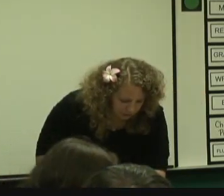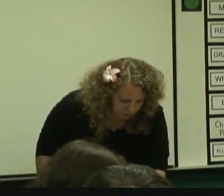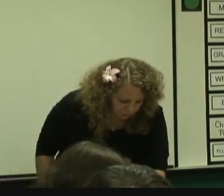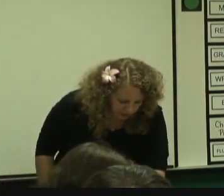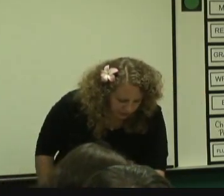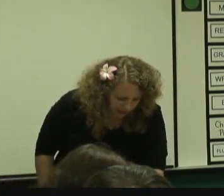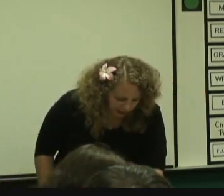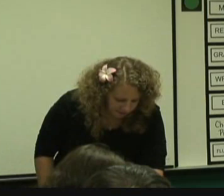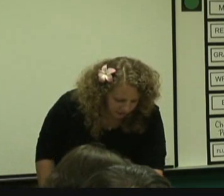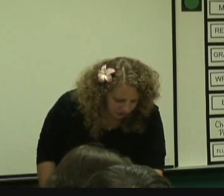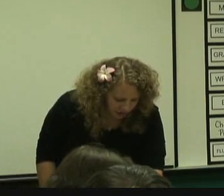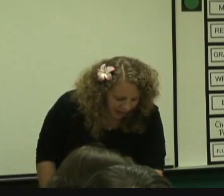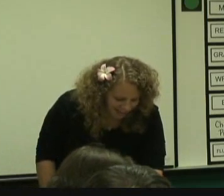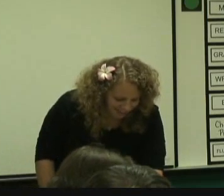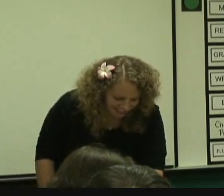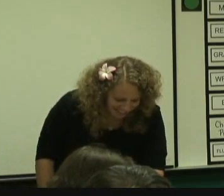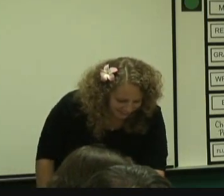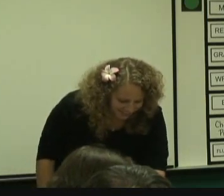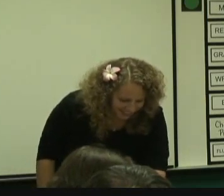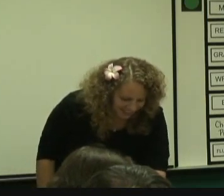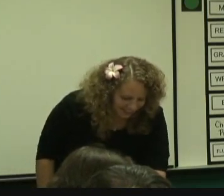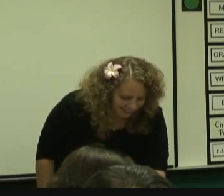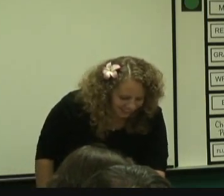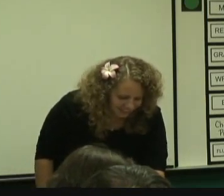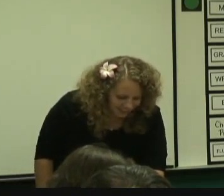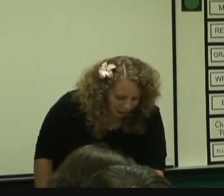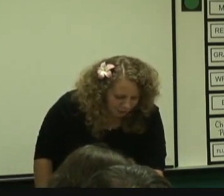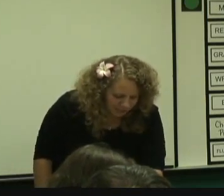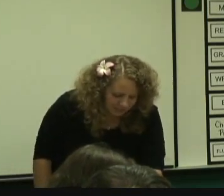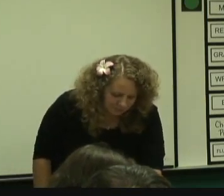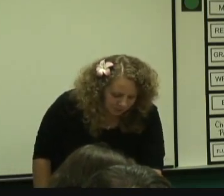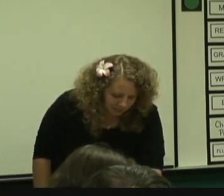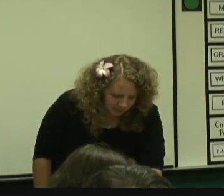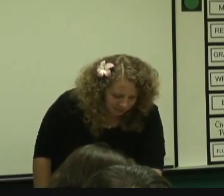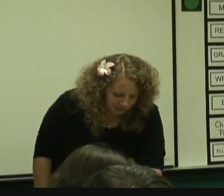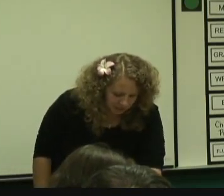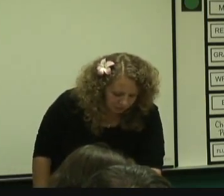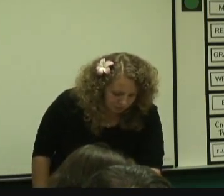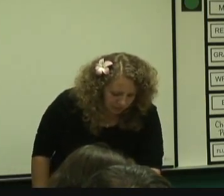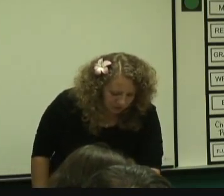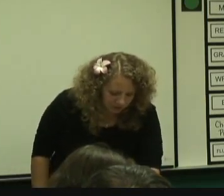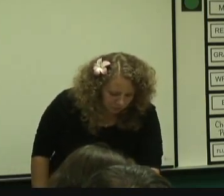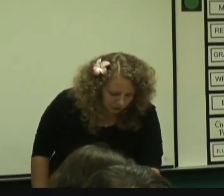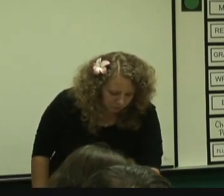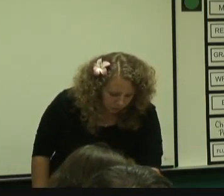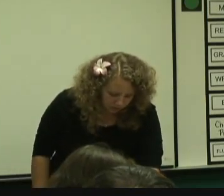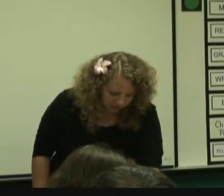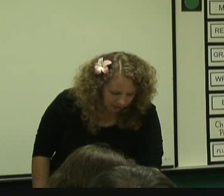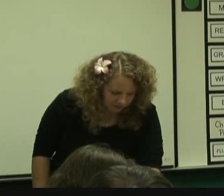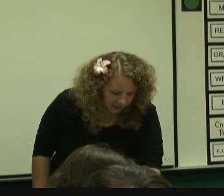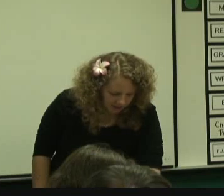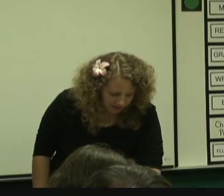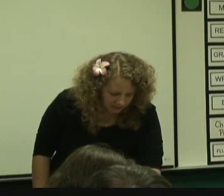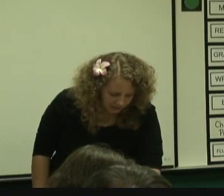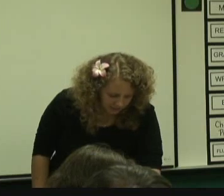with predicate adjectives. Says it's common in simple sentences to repeat the subject pronoun at the end of the